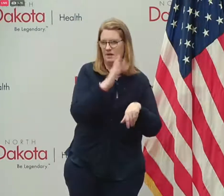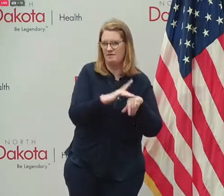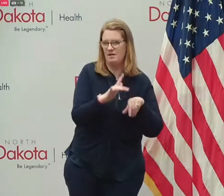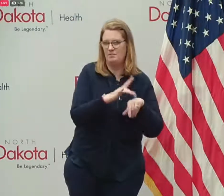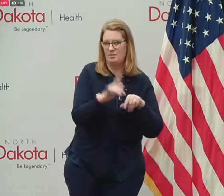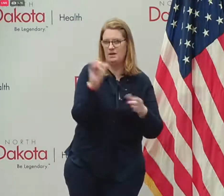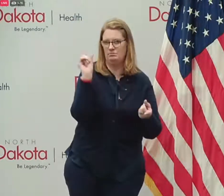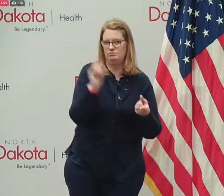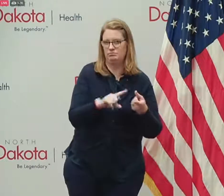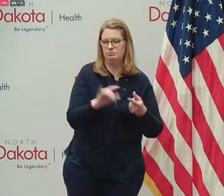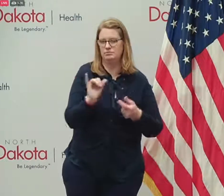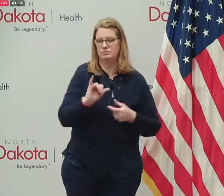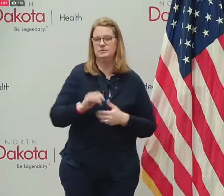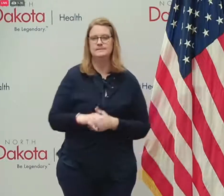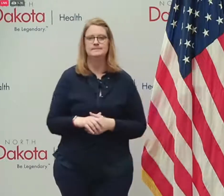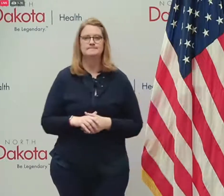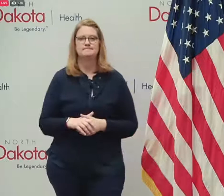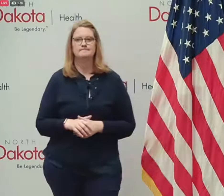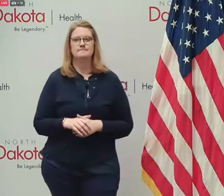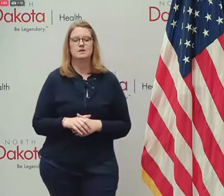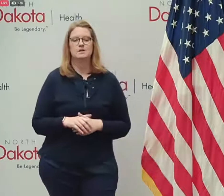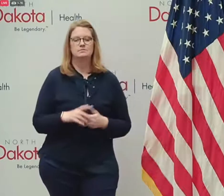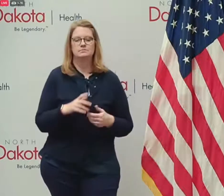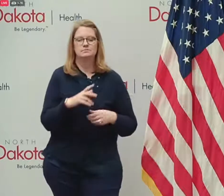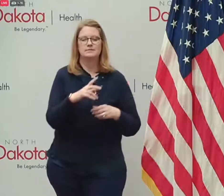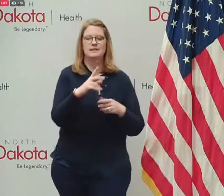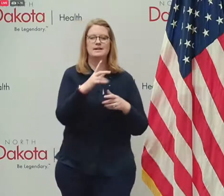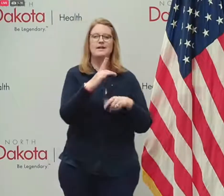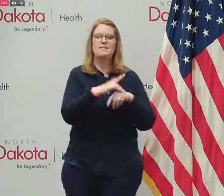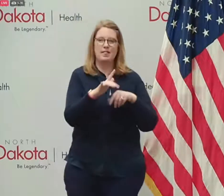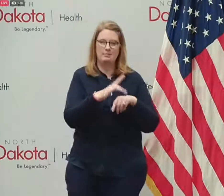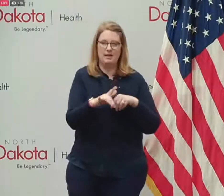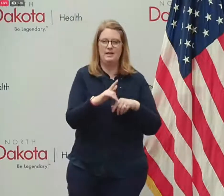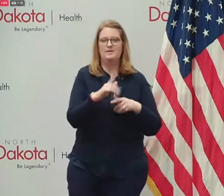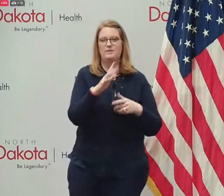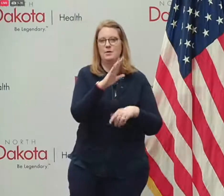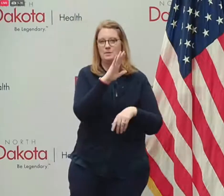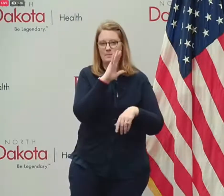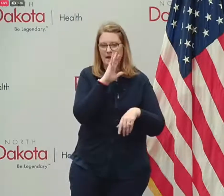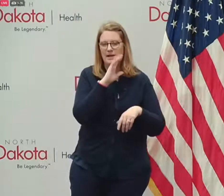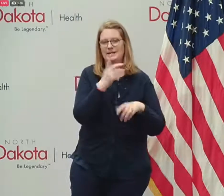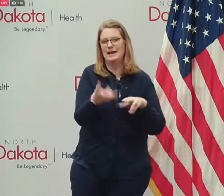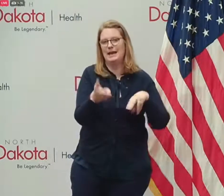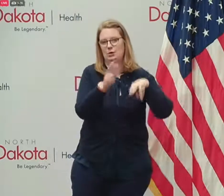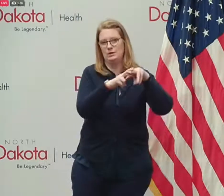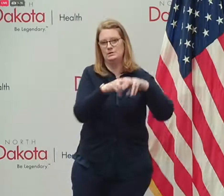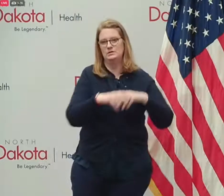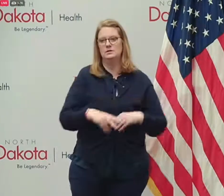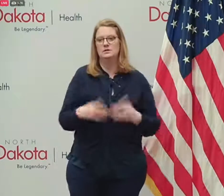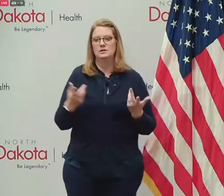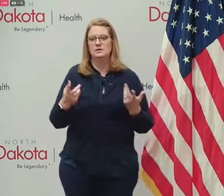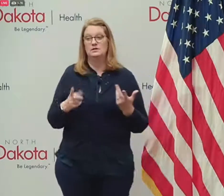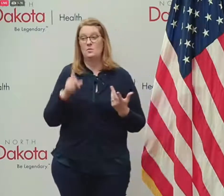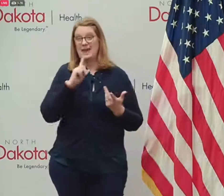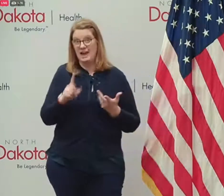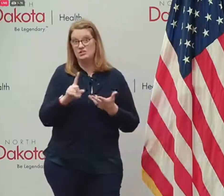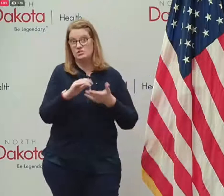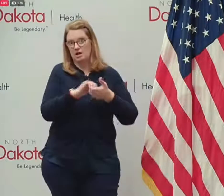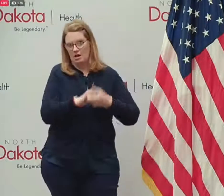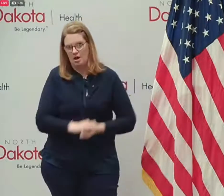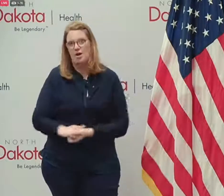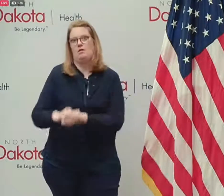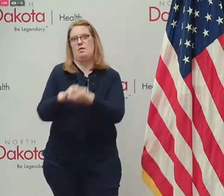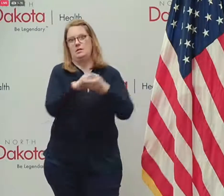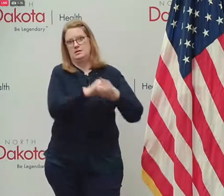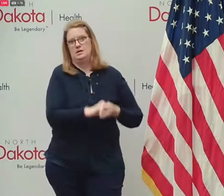beds, and everybody wins in that scenario. So it's not trite to say we're all in it together. We actually are all in it